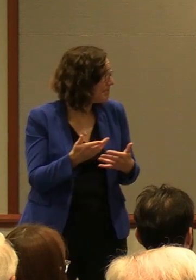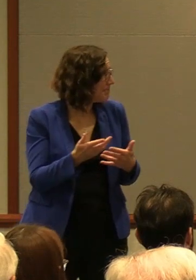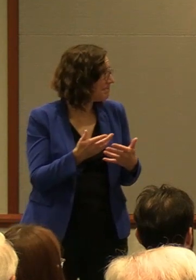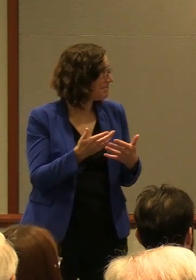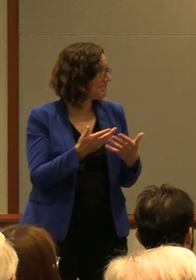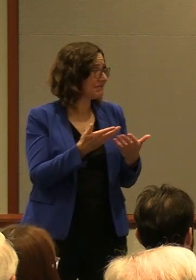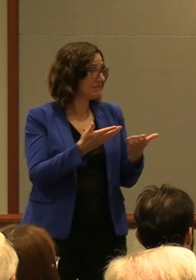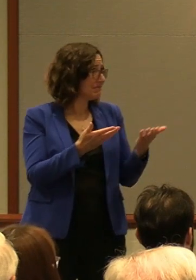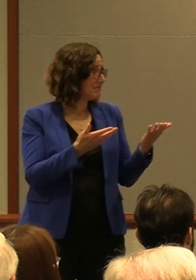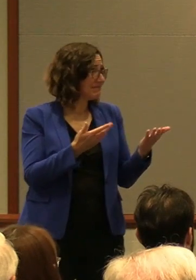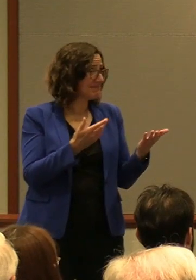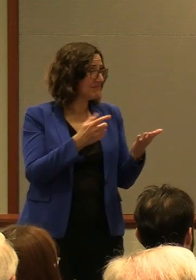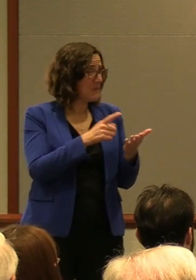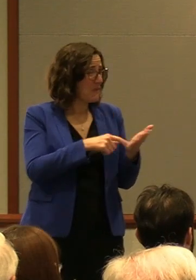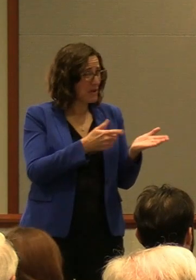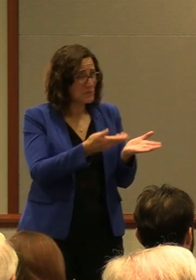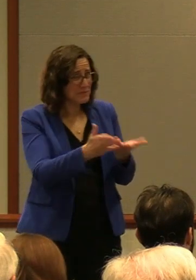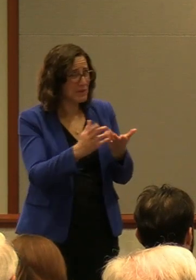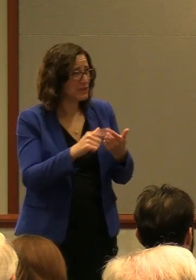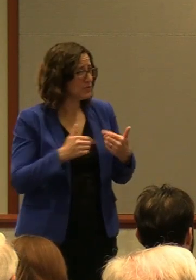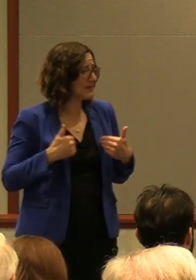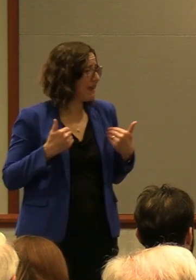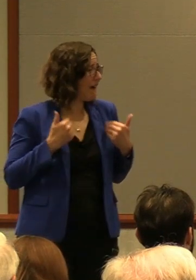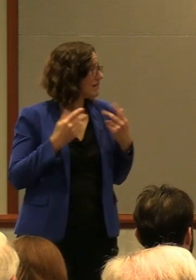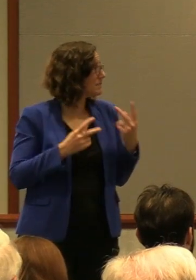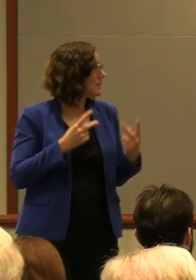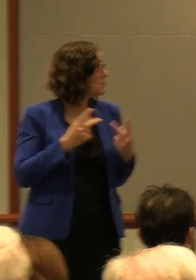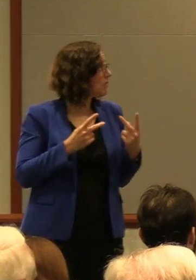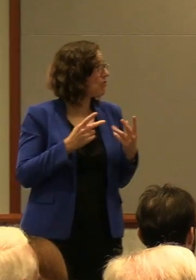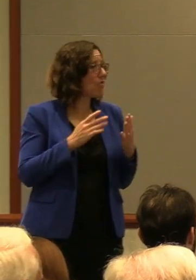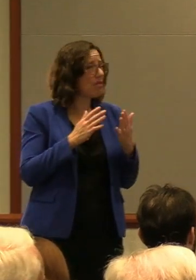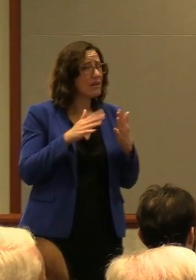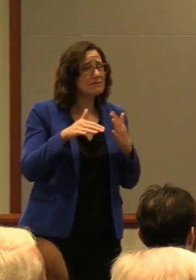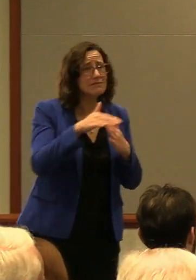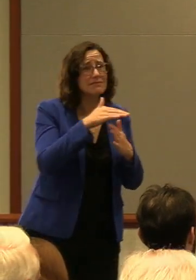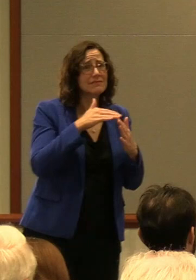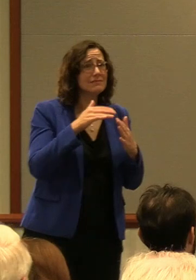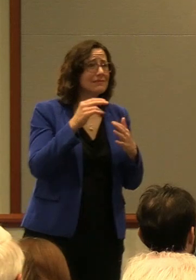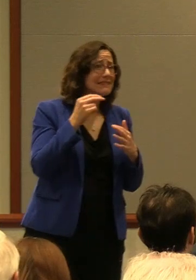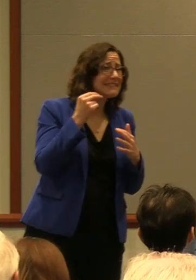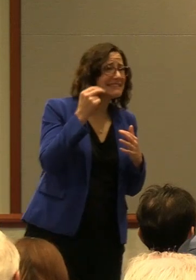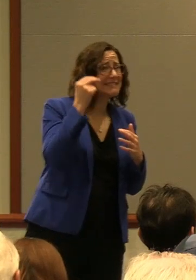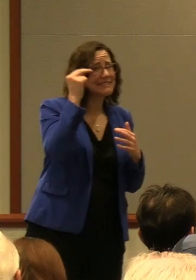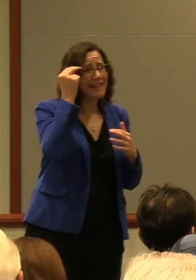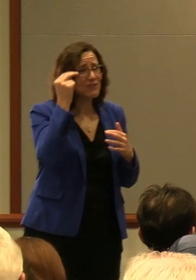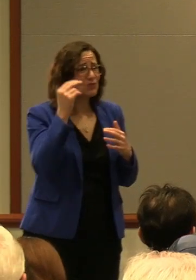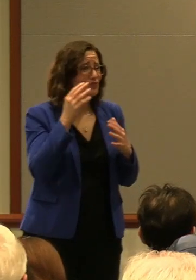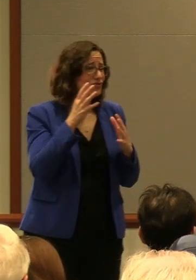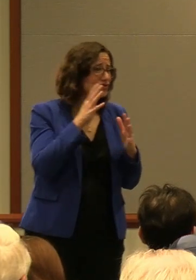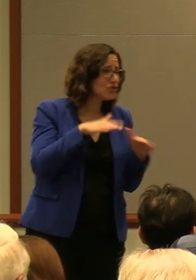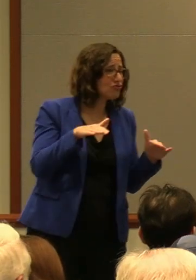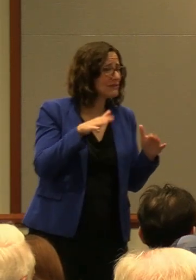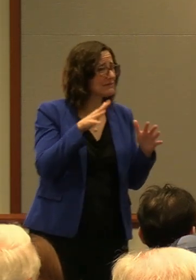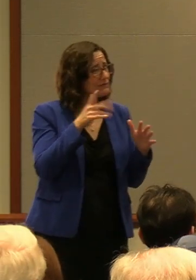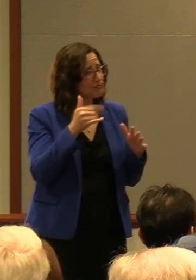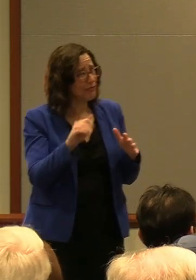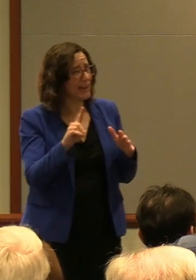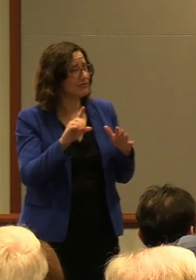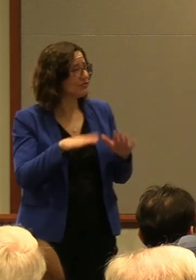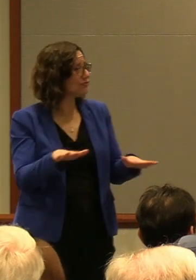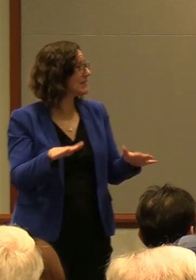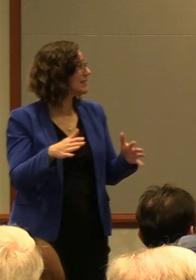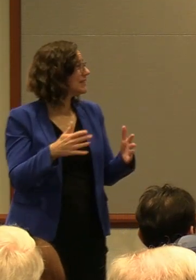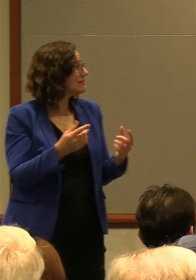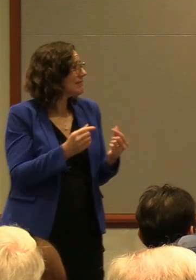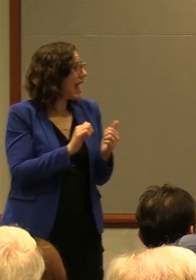advice can we take to our young people in our neighborhoods, our nieces, our nephews, children, grandchildren,